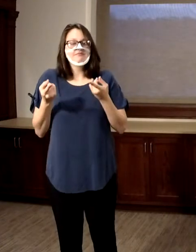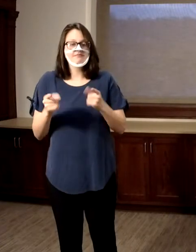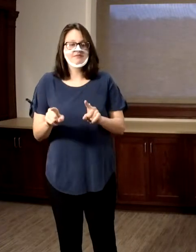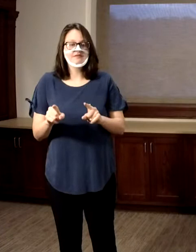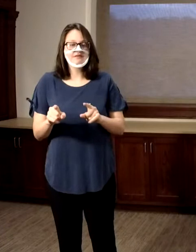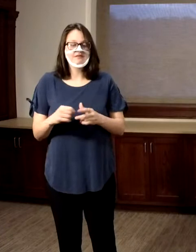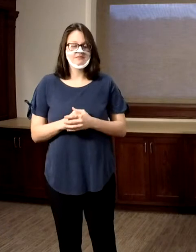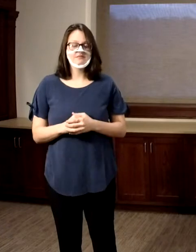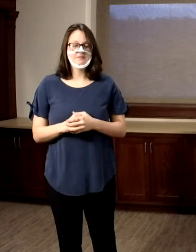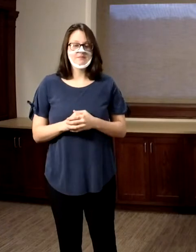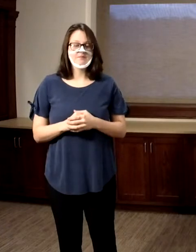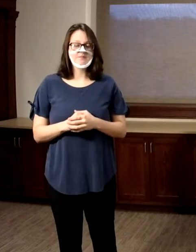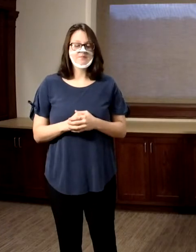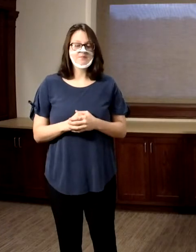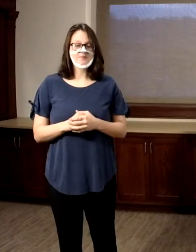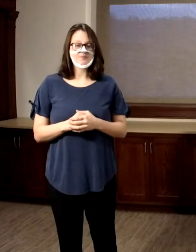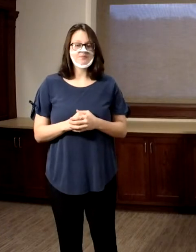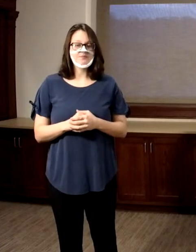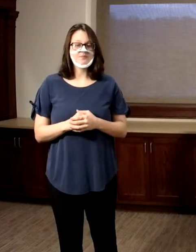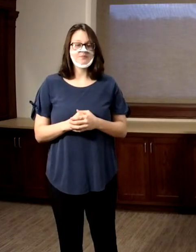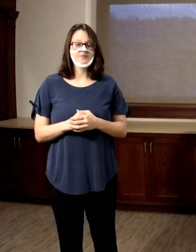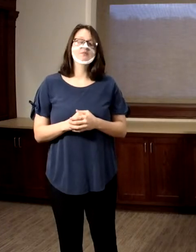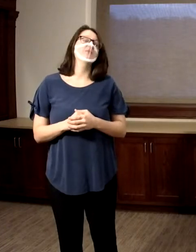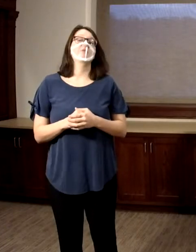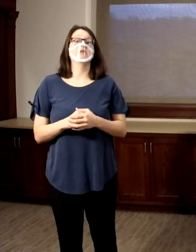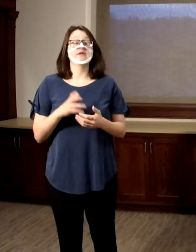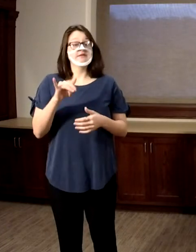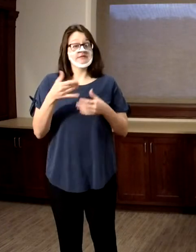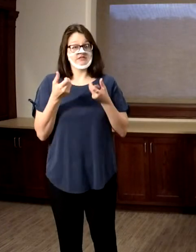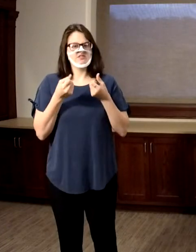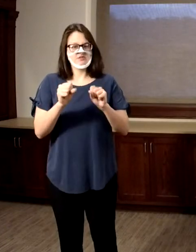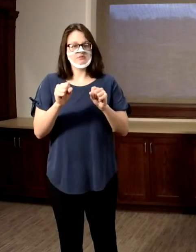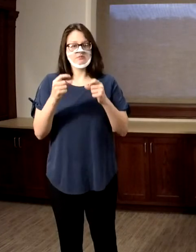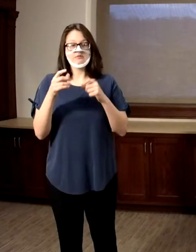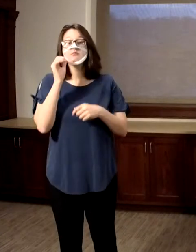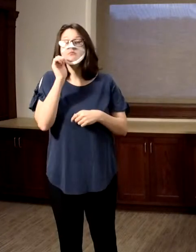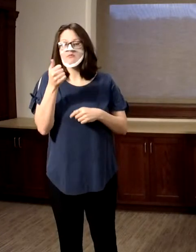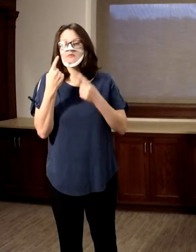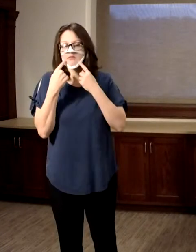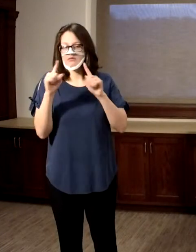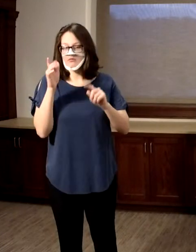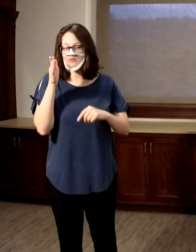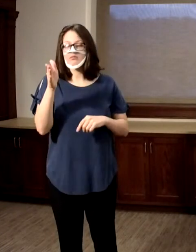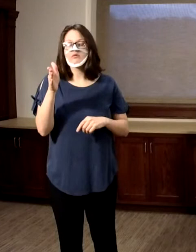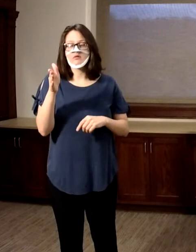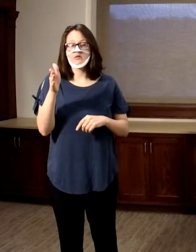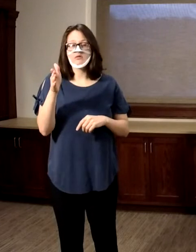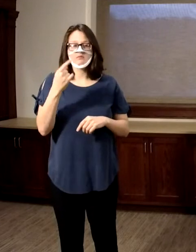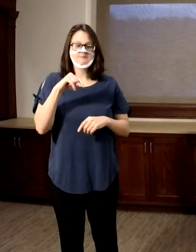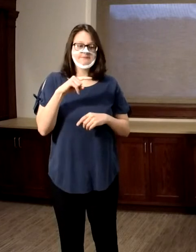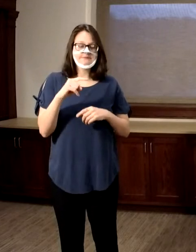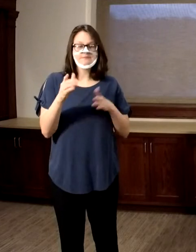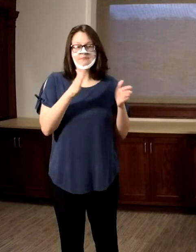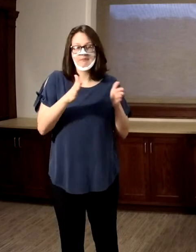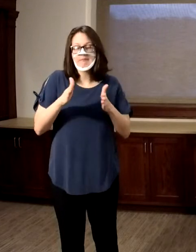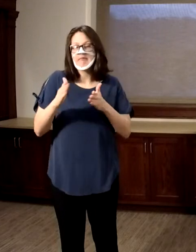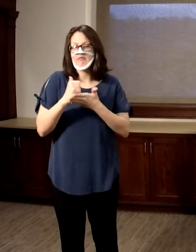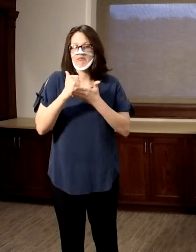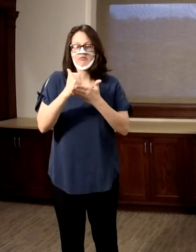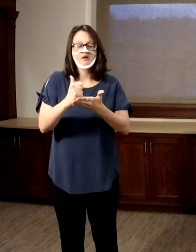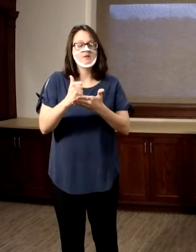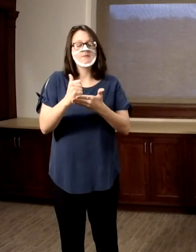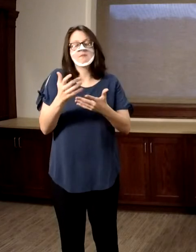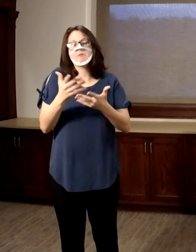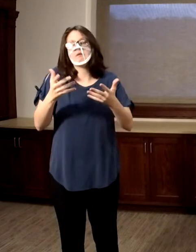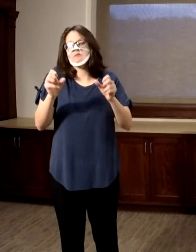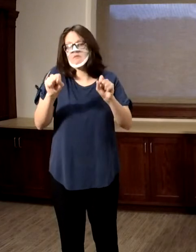ago. When that strategy comes out tomorrow, we want to be prepared to try to help as much as we can on the economic side